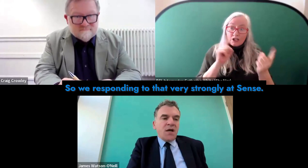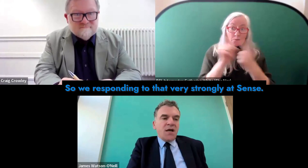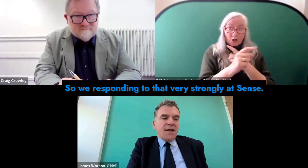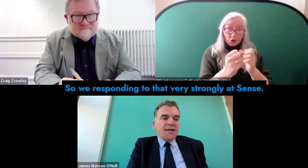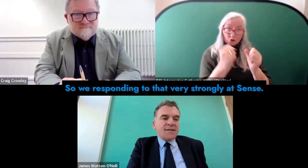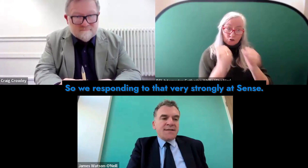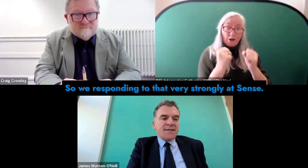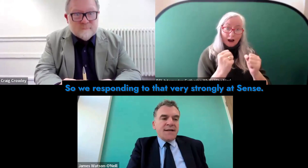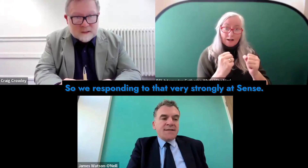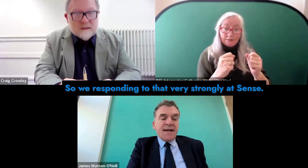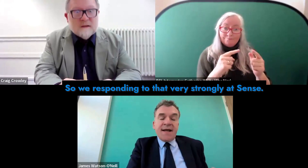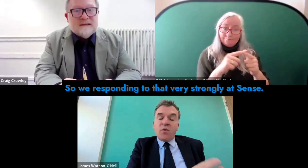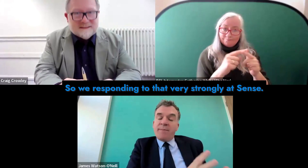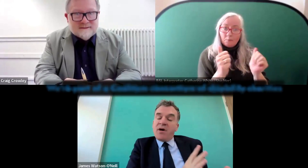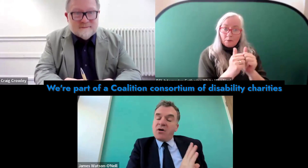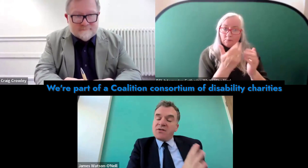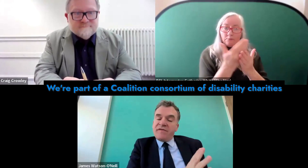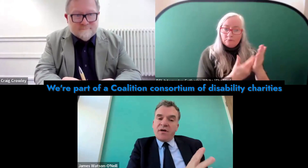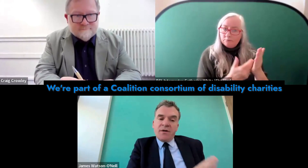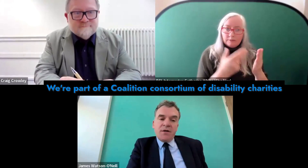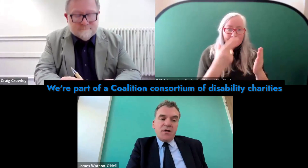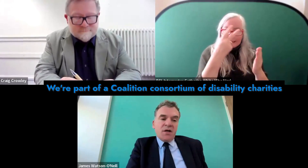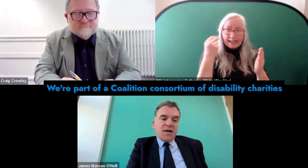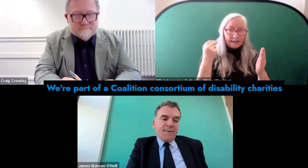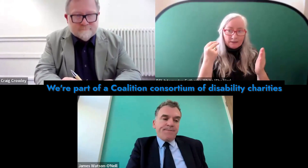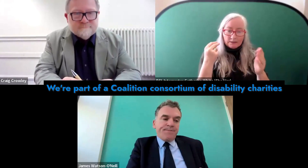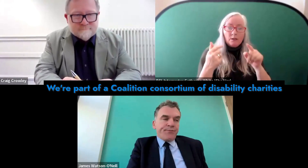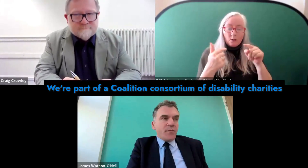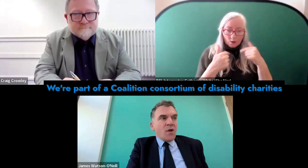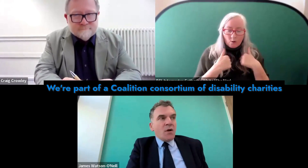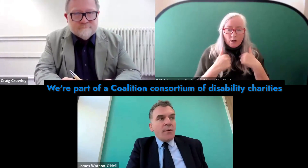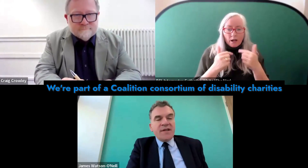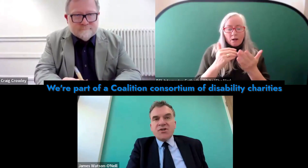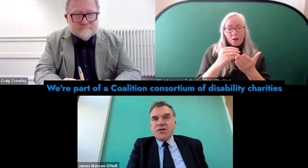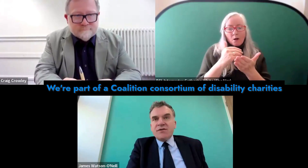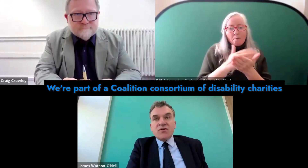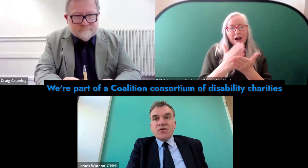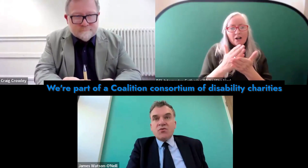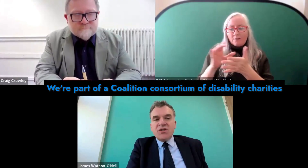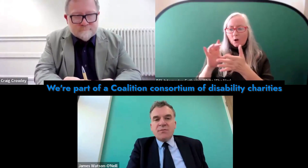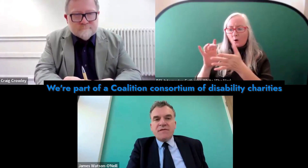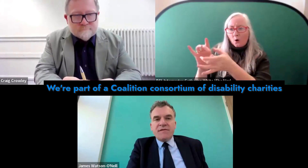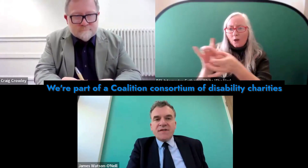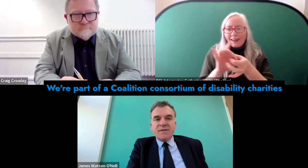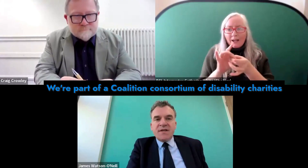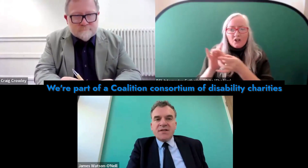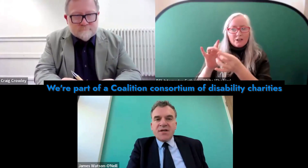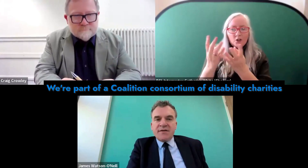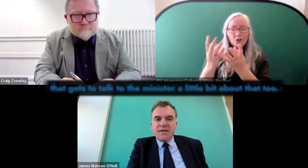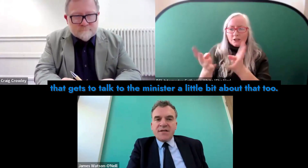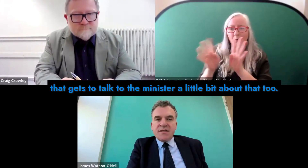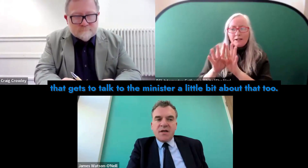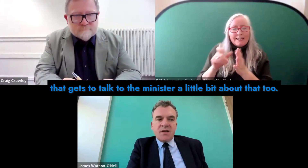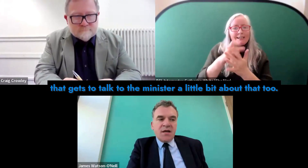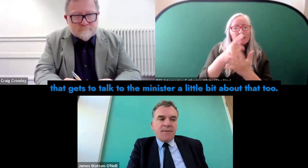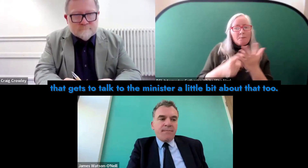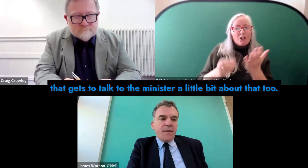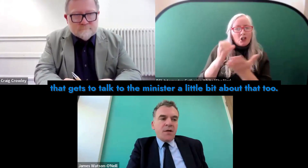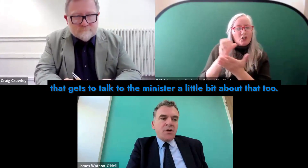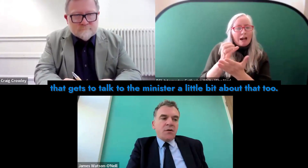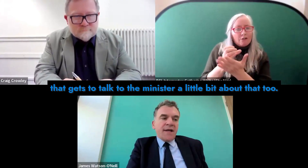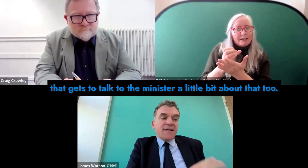strongly as a sense, and we're part of a coalition consortium of disability charities